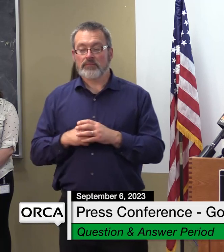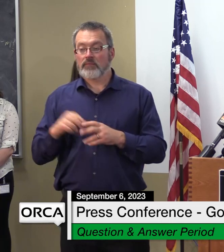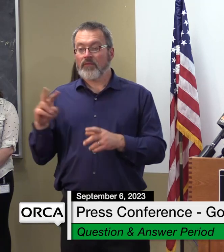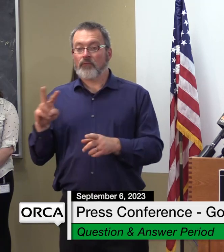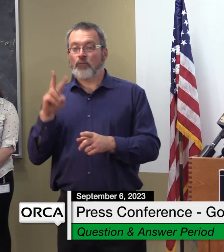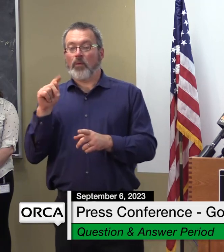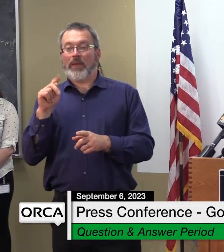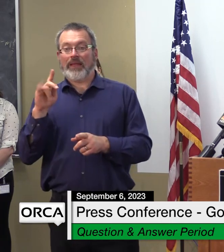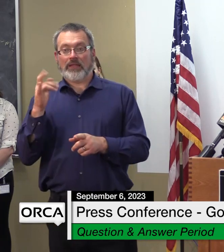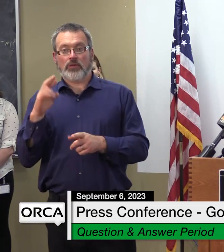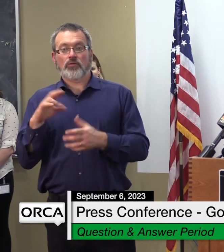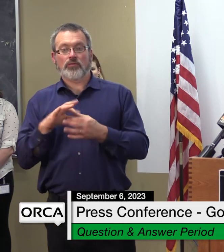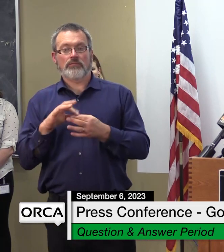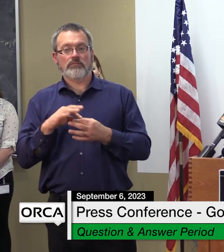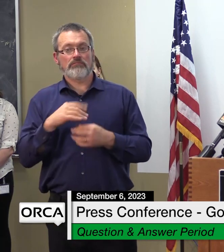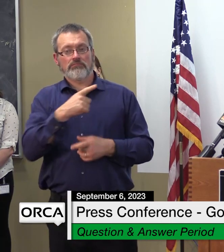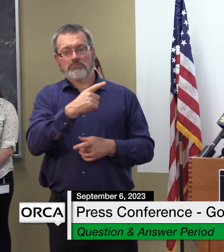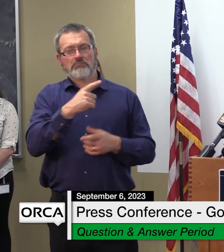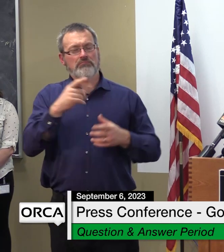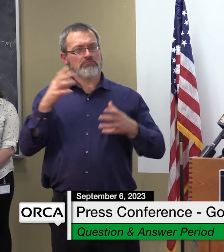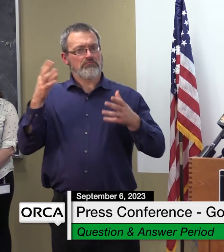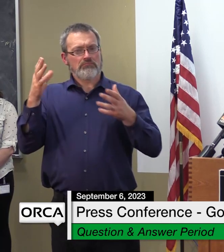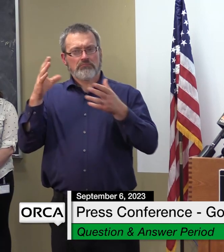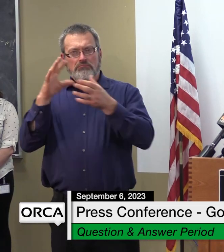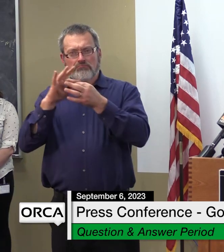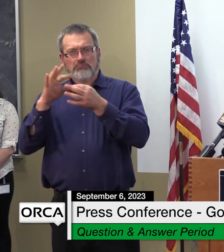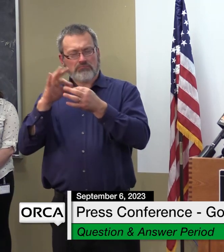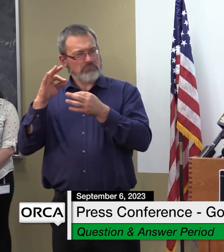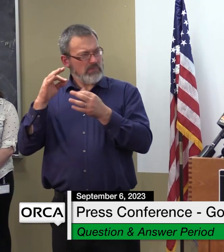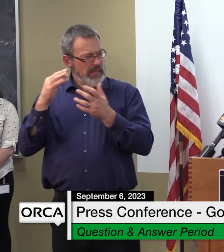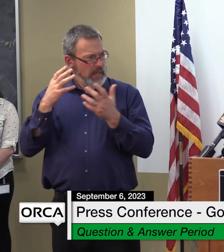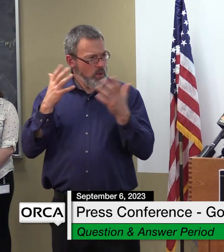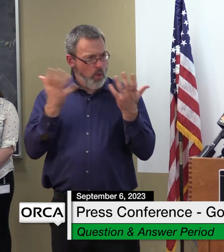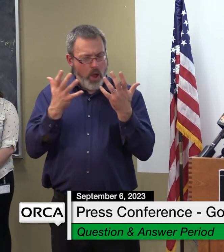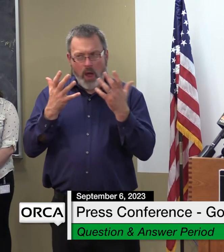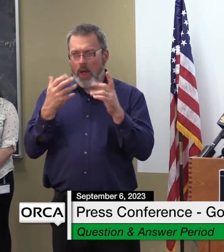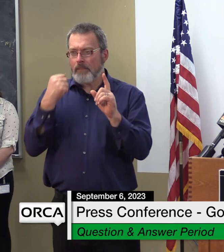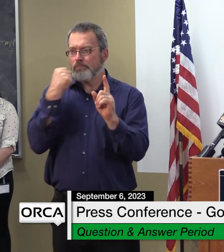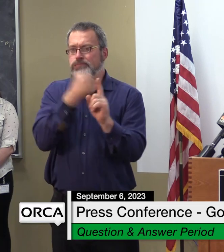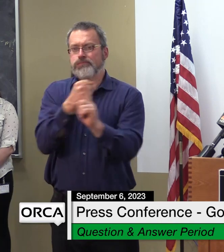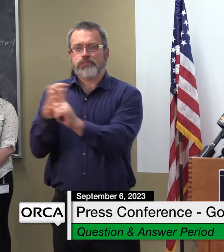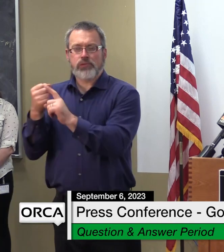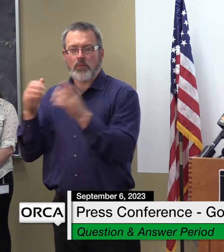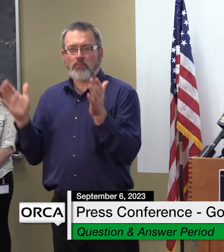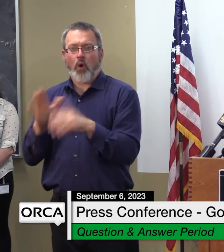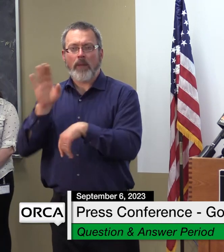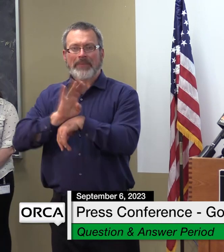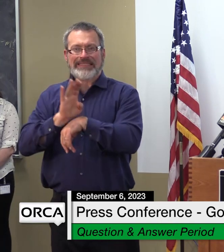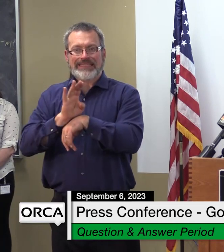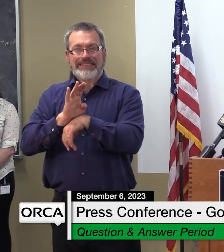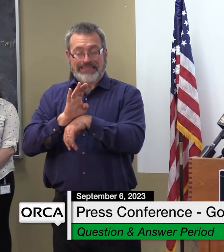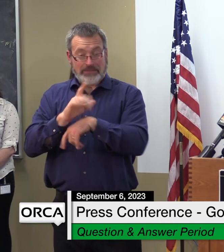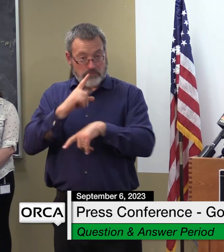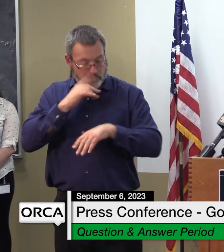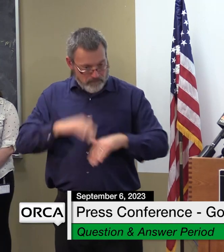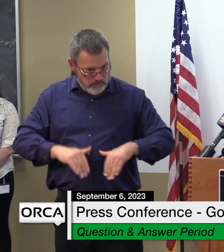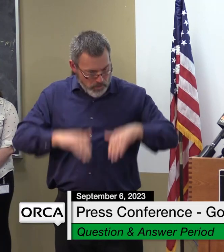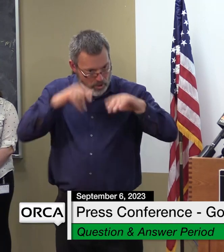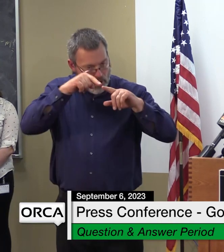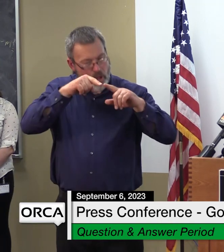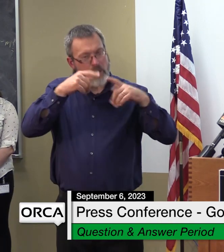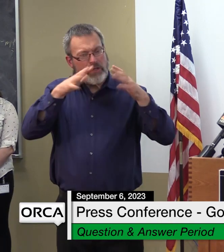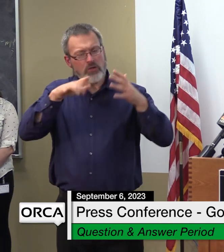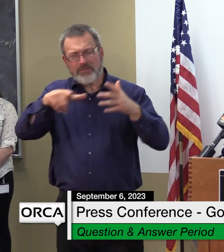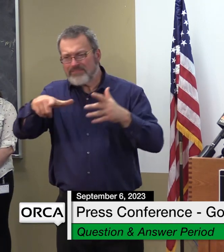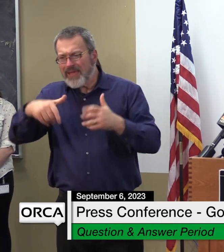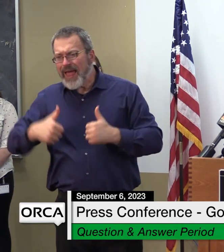the impact of small businesses struggling to hang on in the flooding? After the flooding, as a result of, you know, they're not being